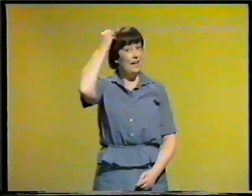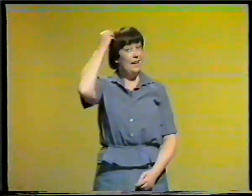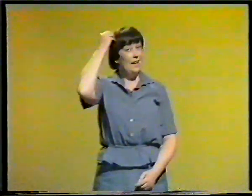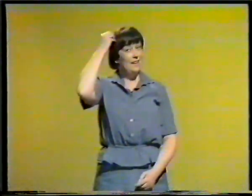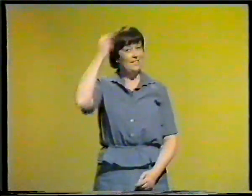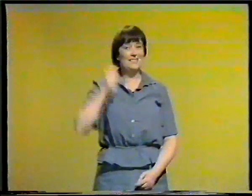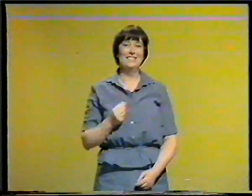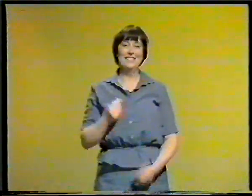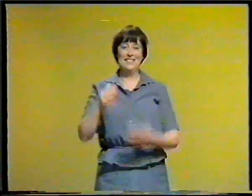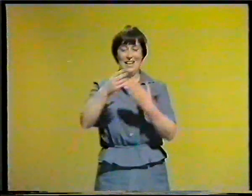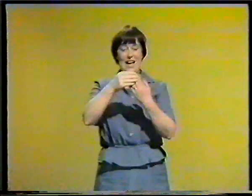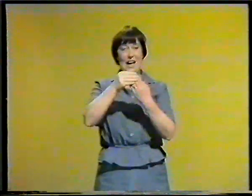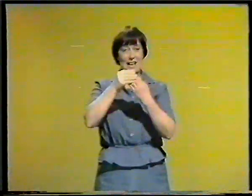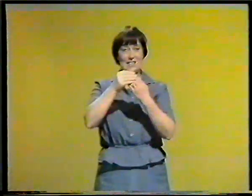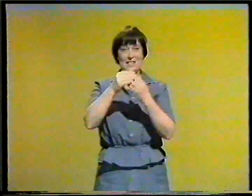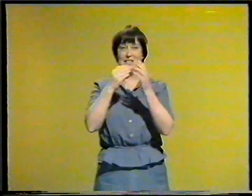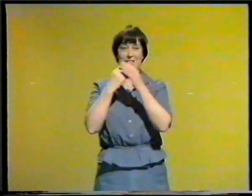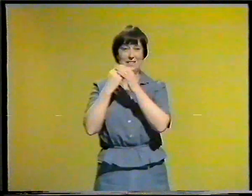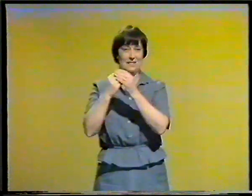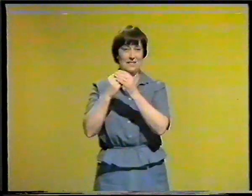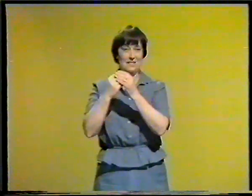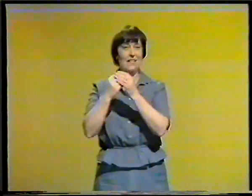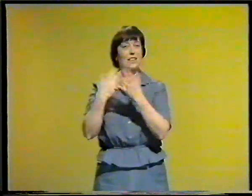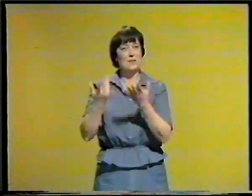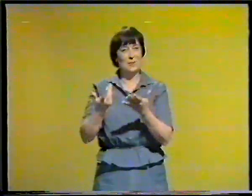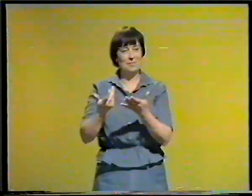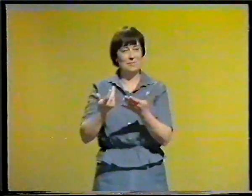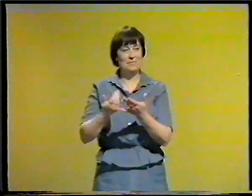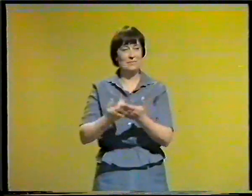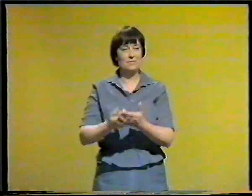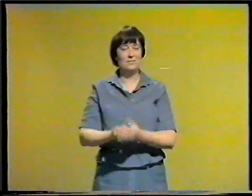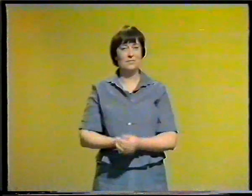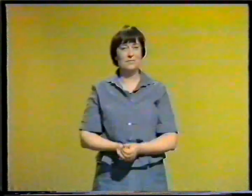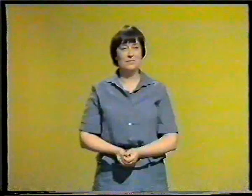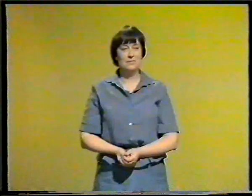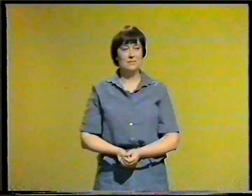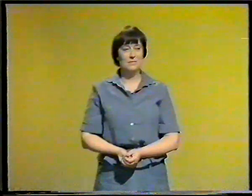hair, hands, and so on.